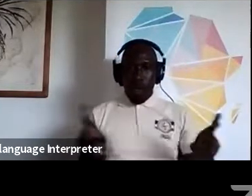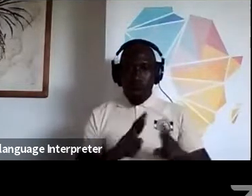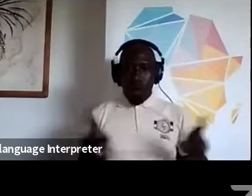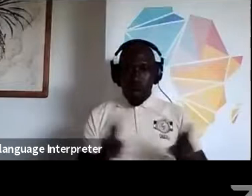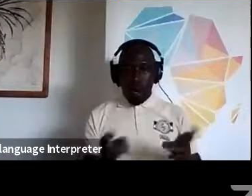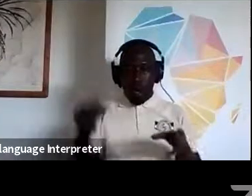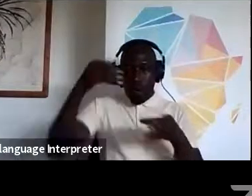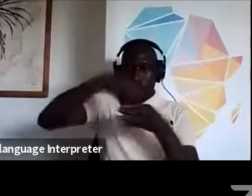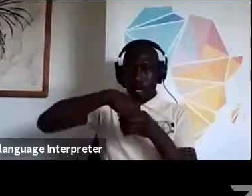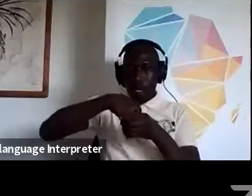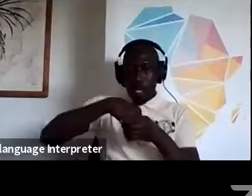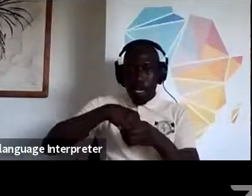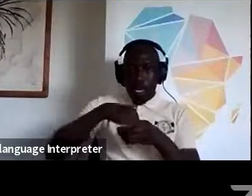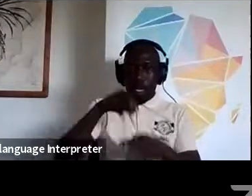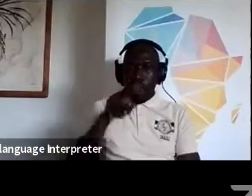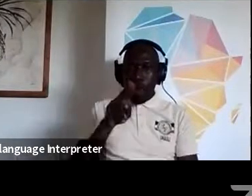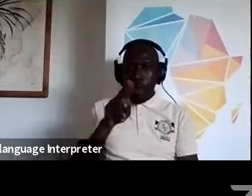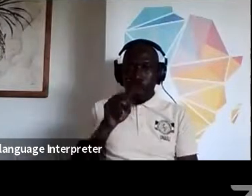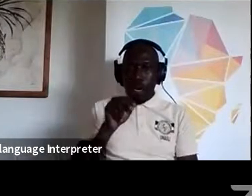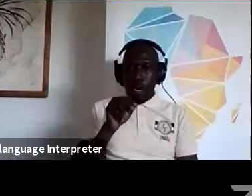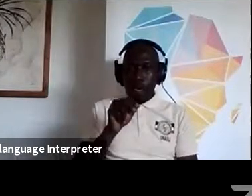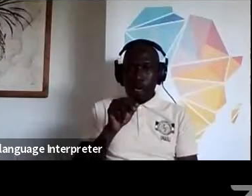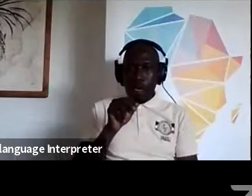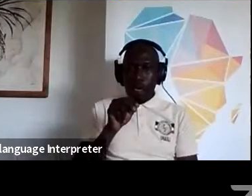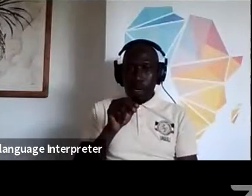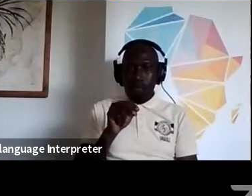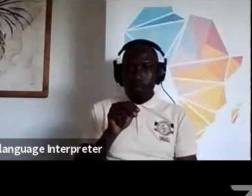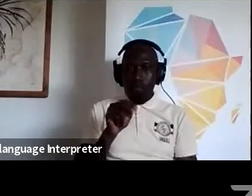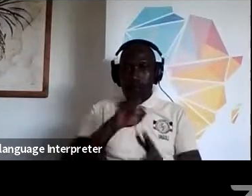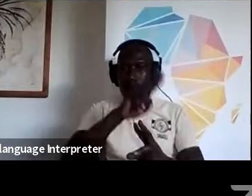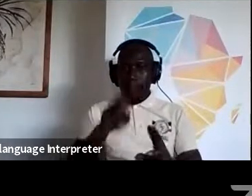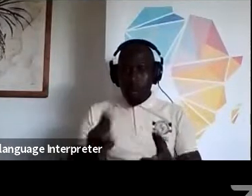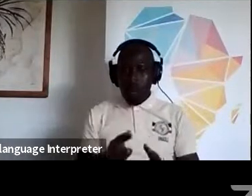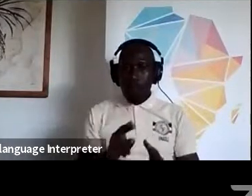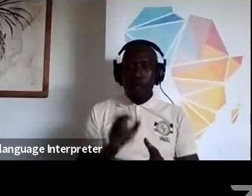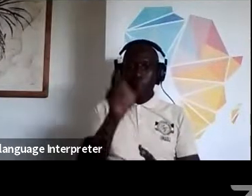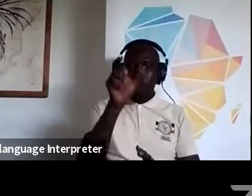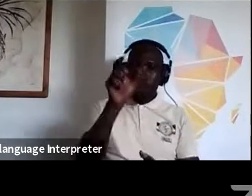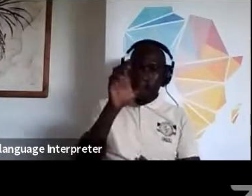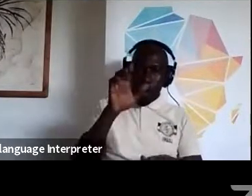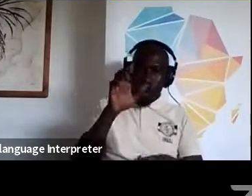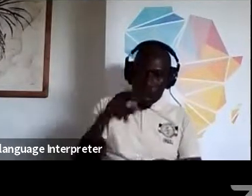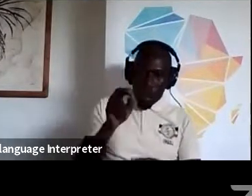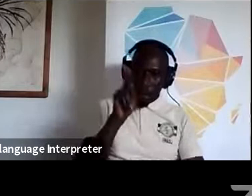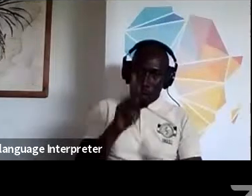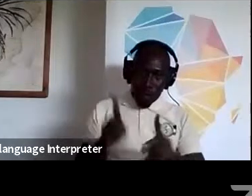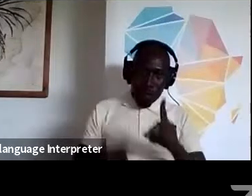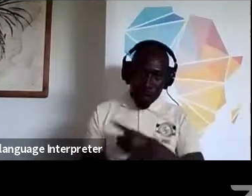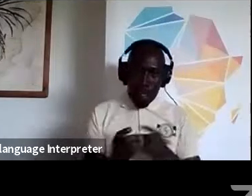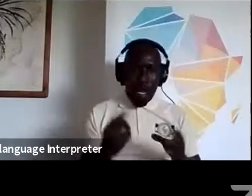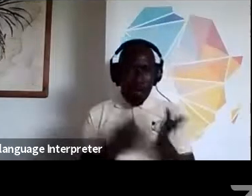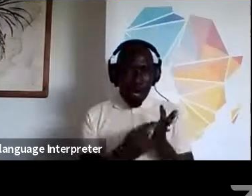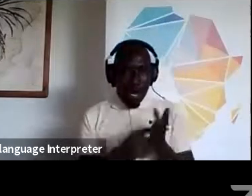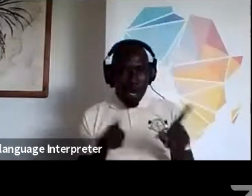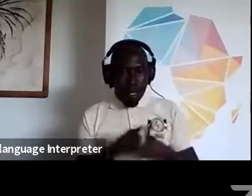in the UN Convention on the Rights of People with Disabilities. And Uganda as a country, already we have the UCC Act, and at least we